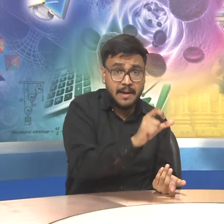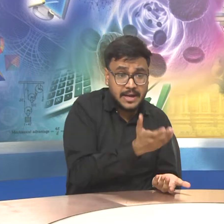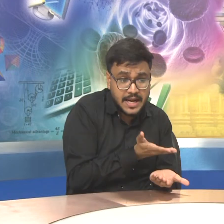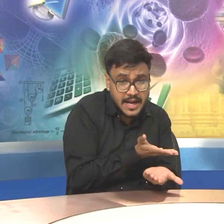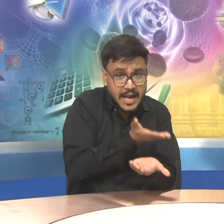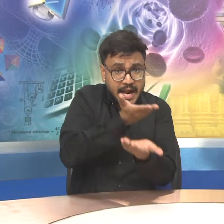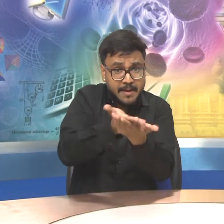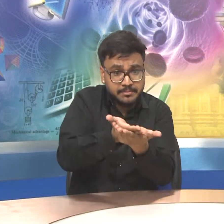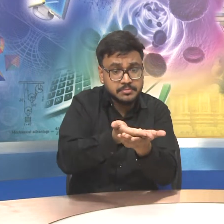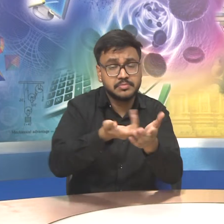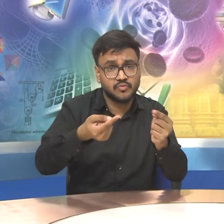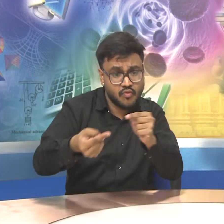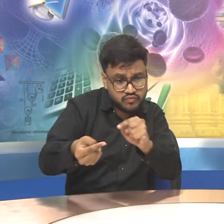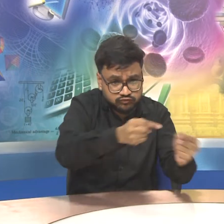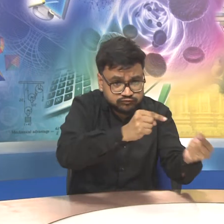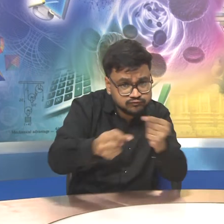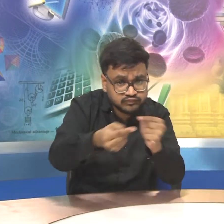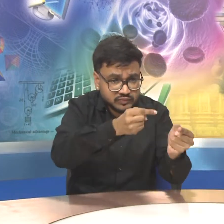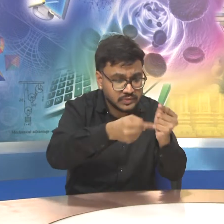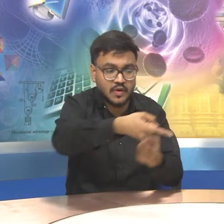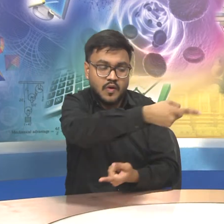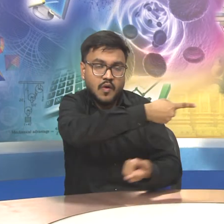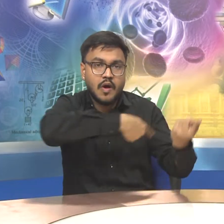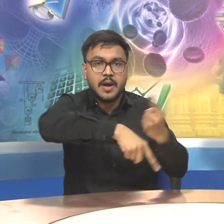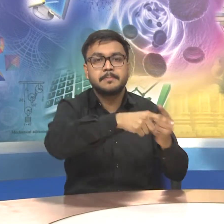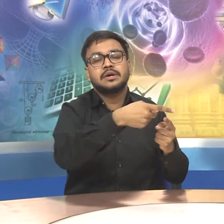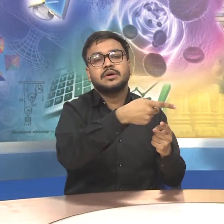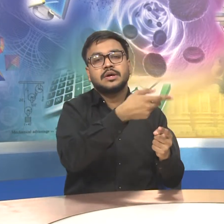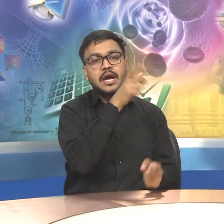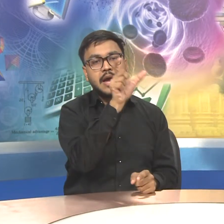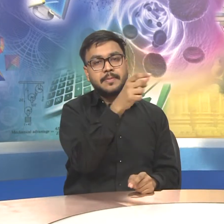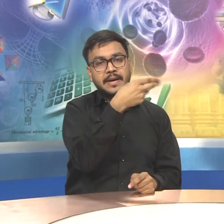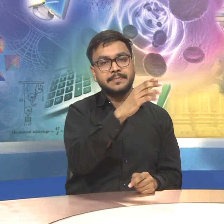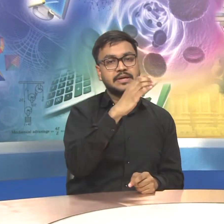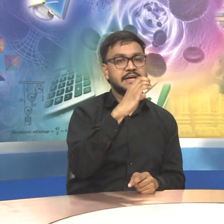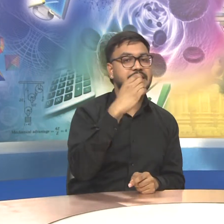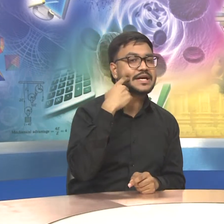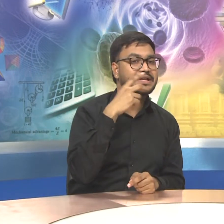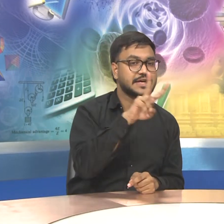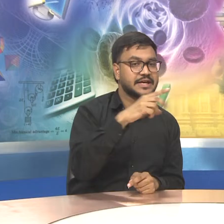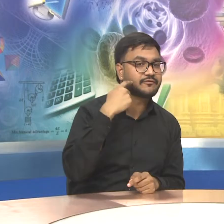properties, complaints, theft, etc.